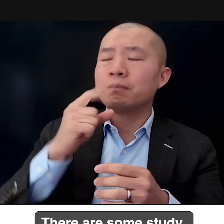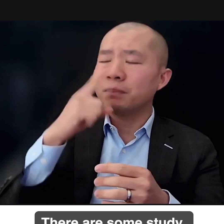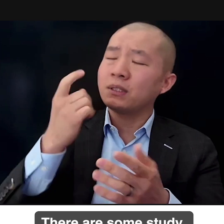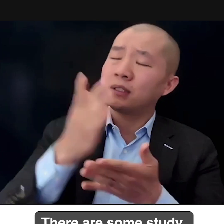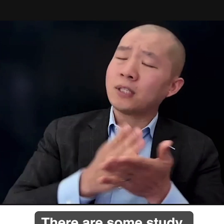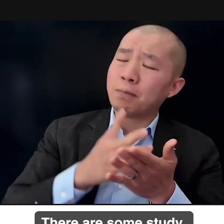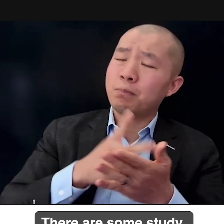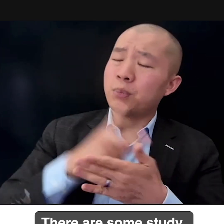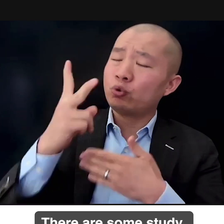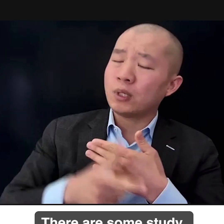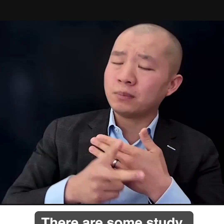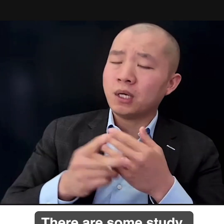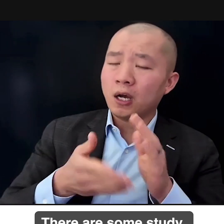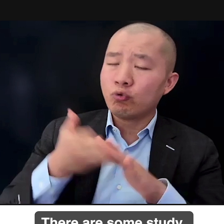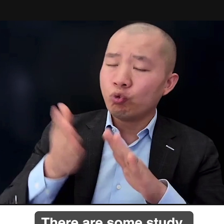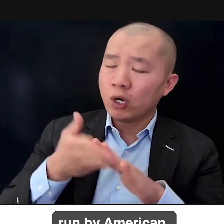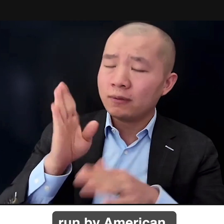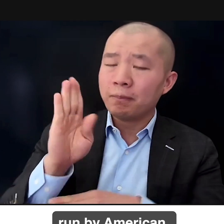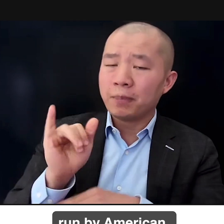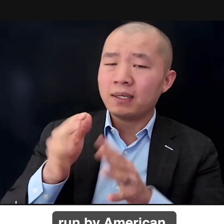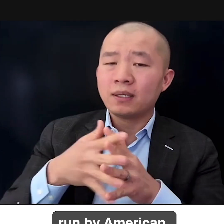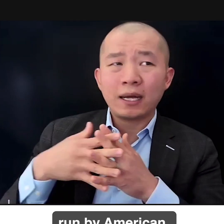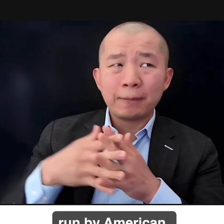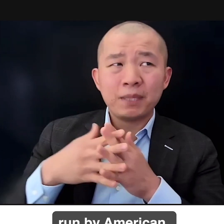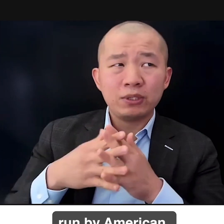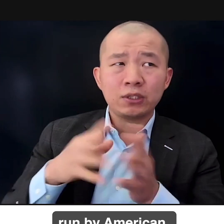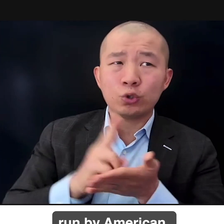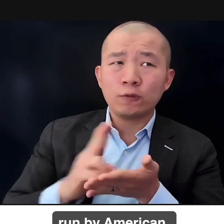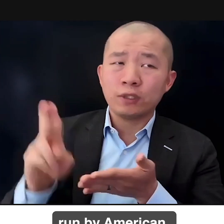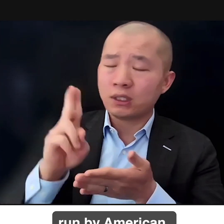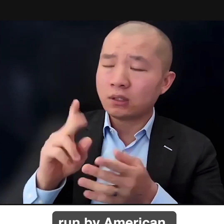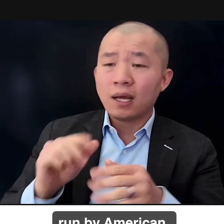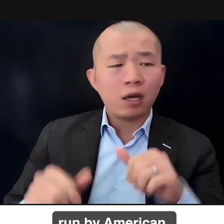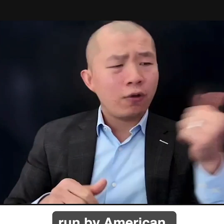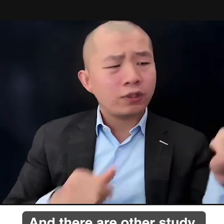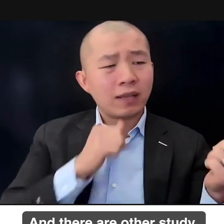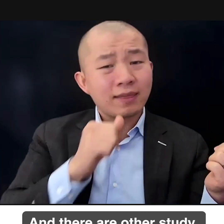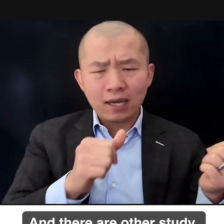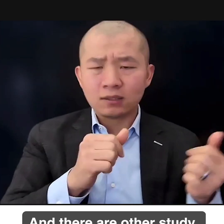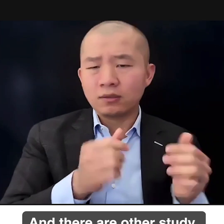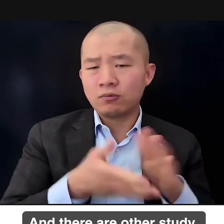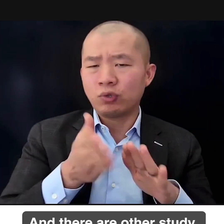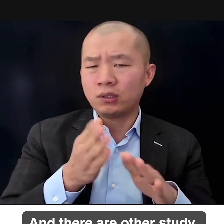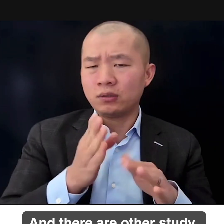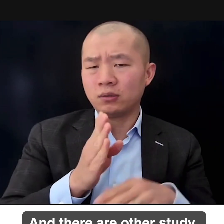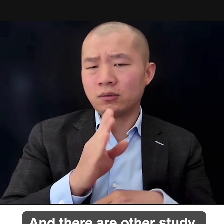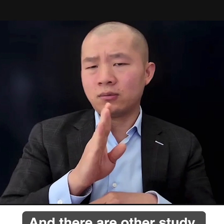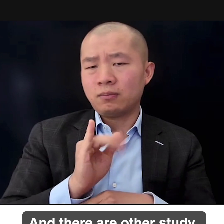There are some study abroad programs run by American universities, and there are other study abroad